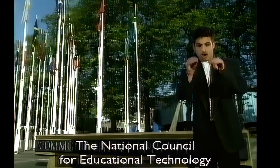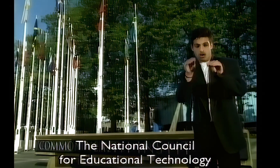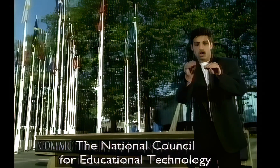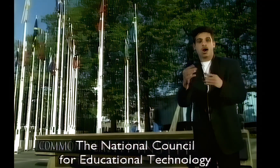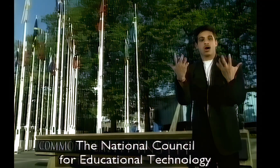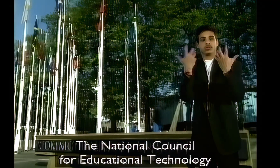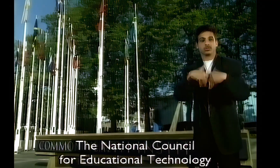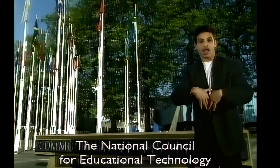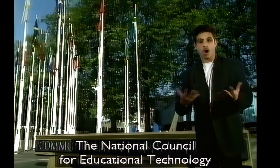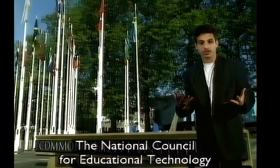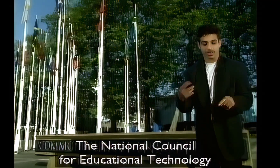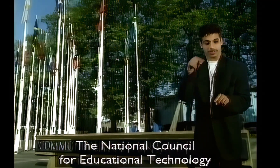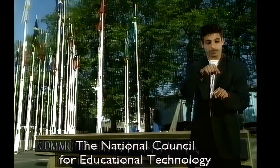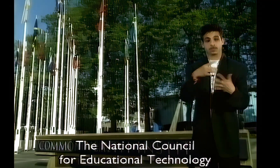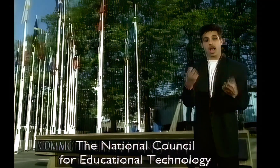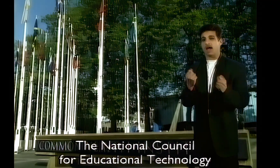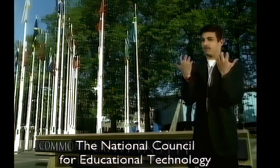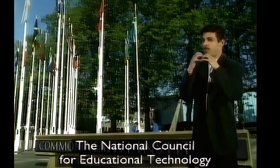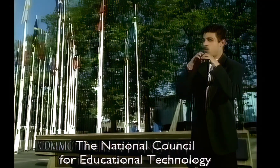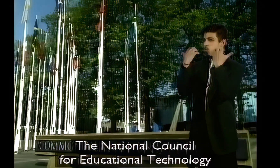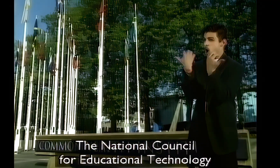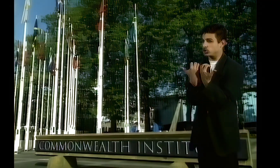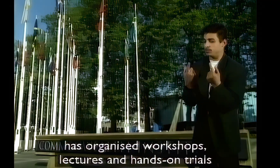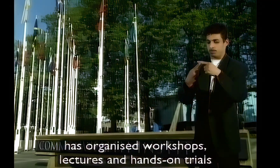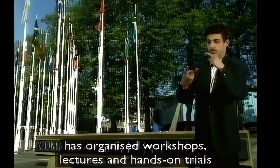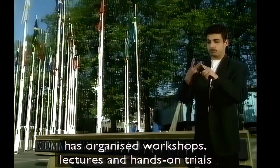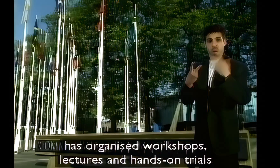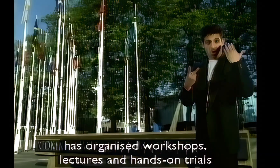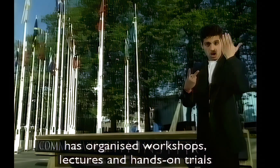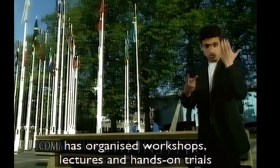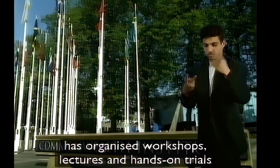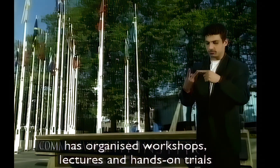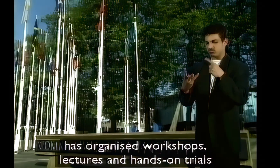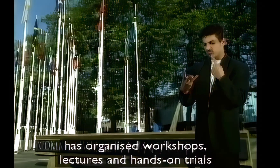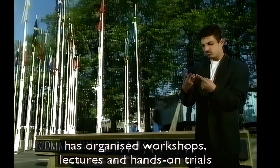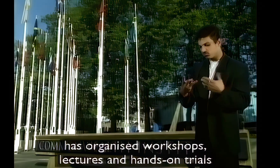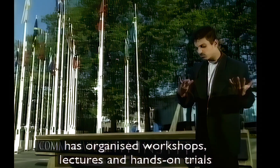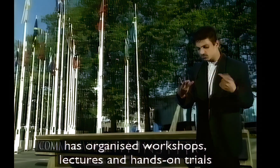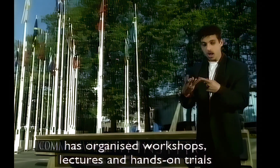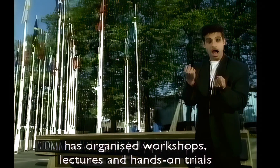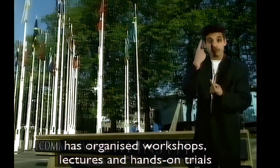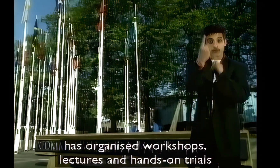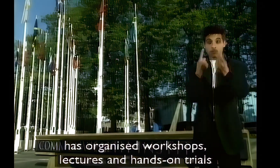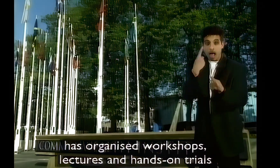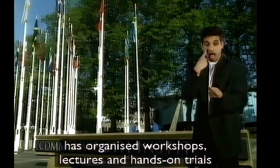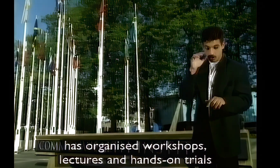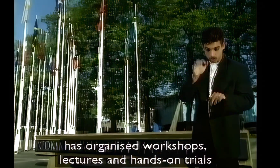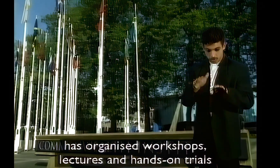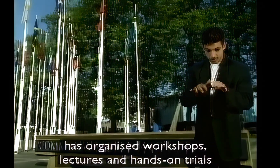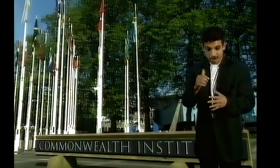The National Council for Educational Technology has organised workshops, lectures and